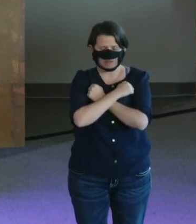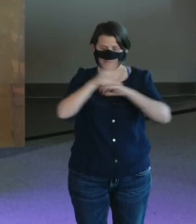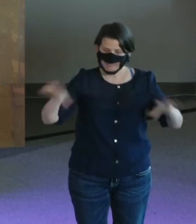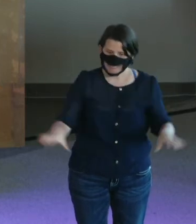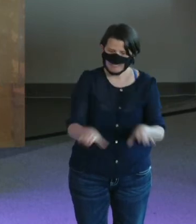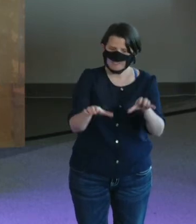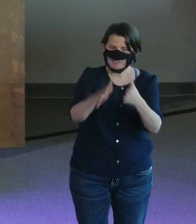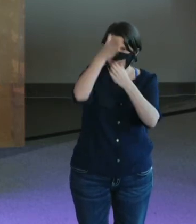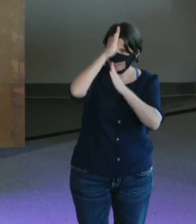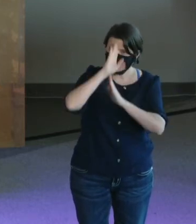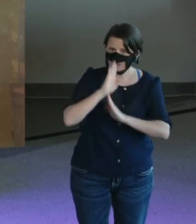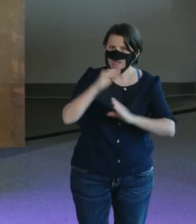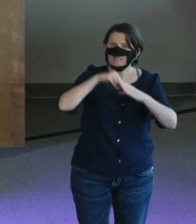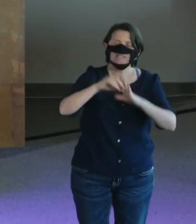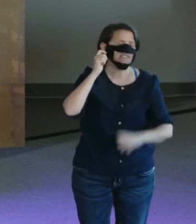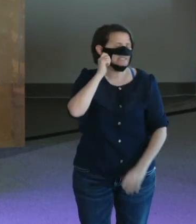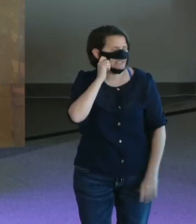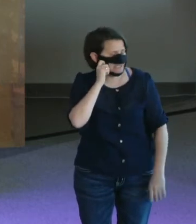God in skin.